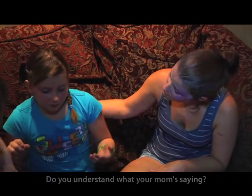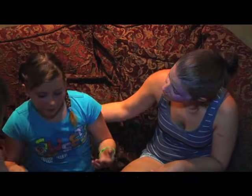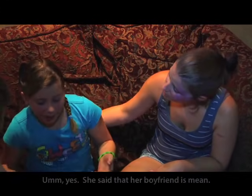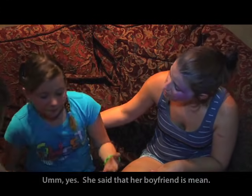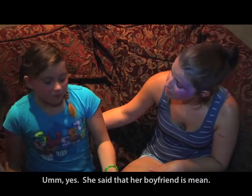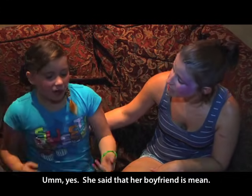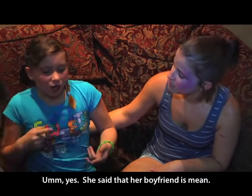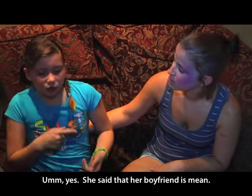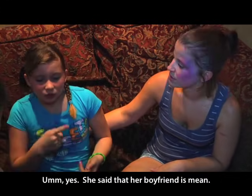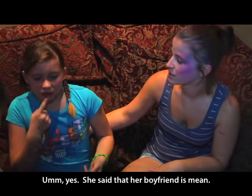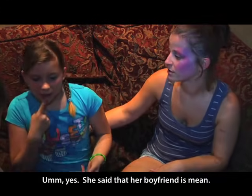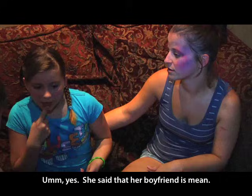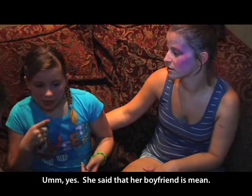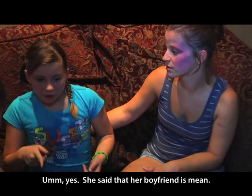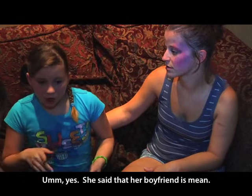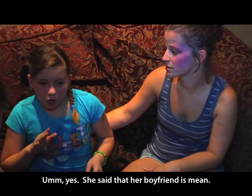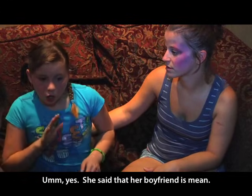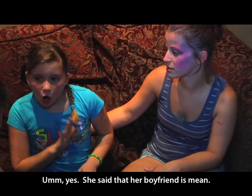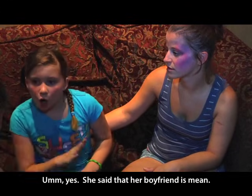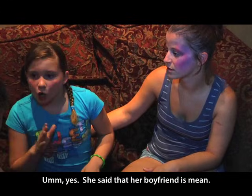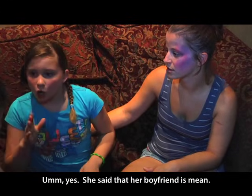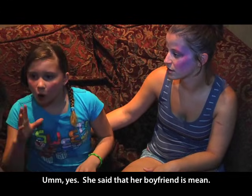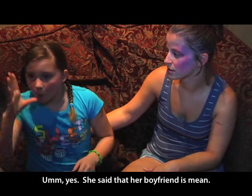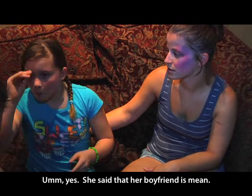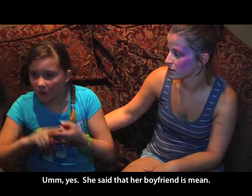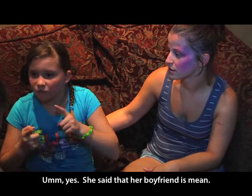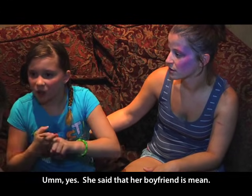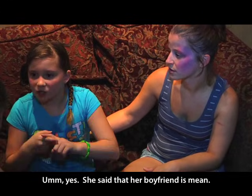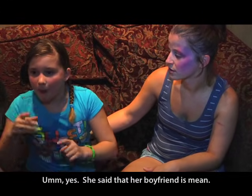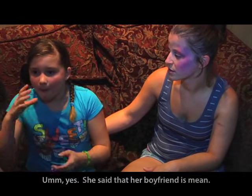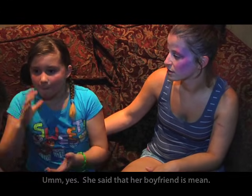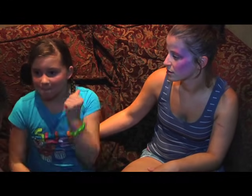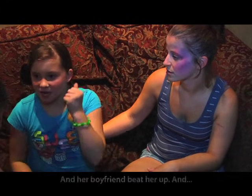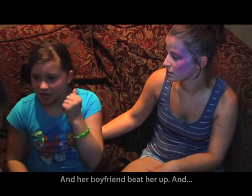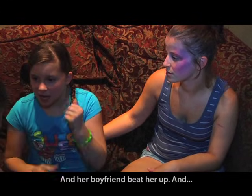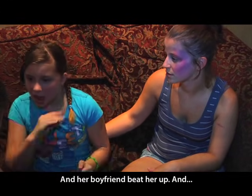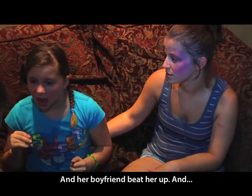yeah. She said that her boyfriend, me, and